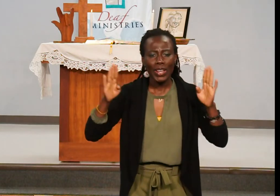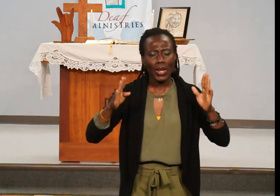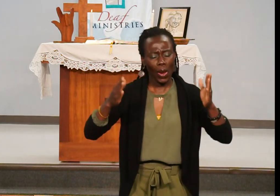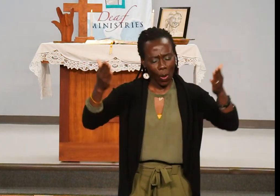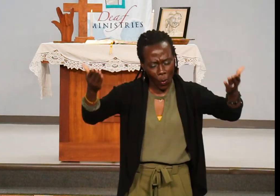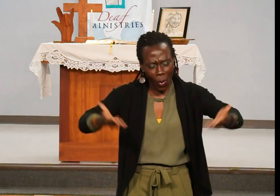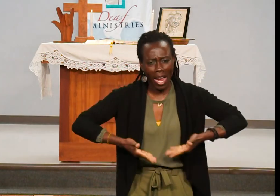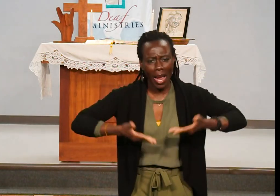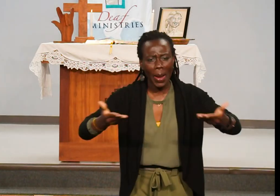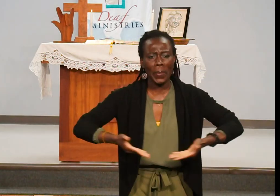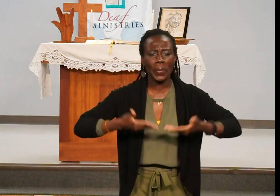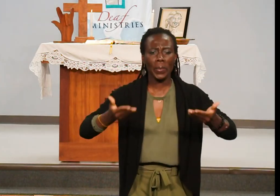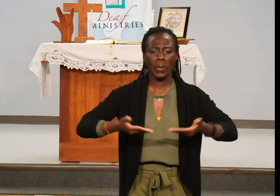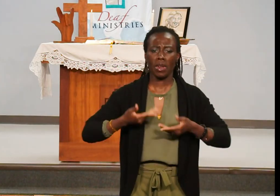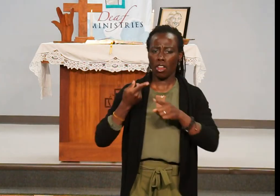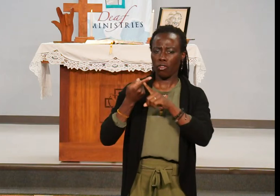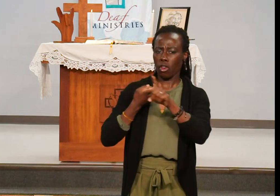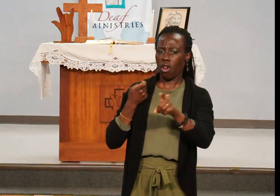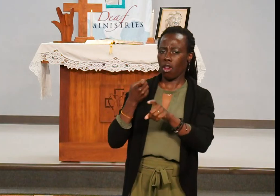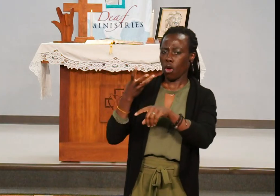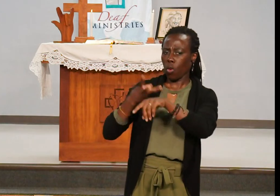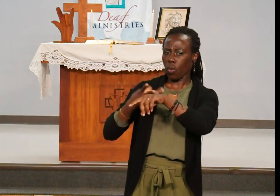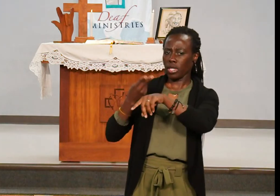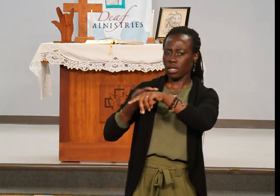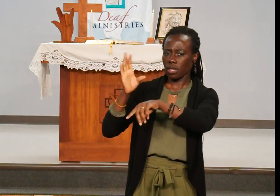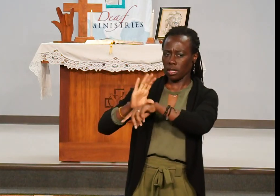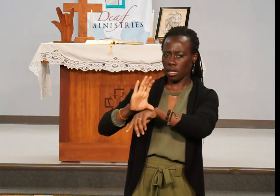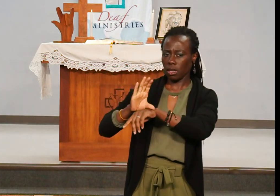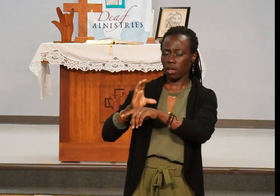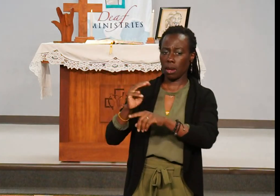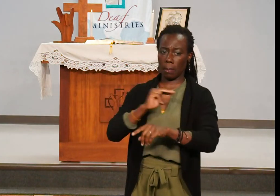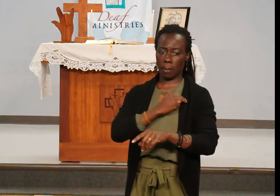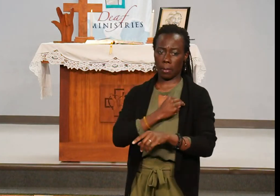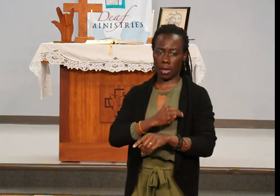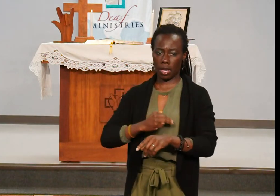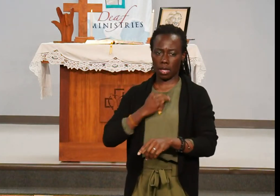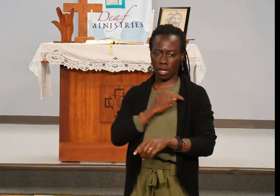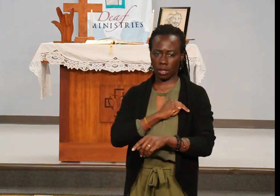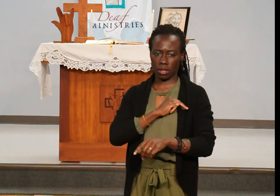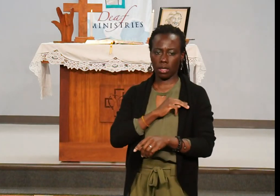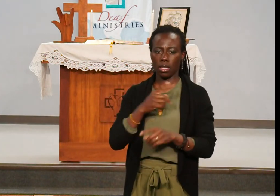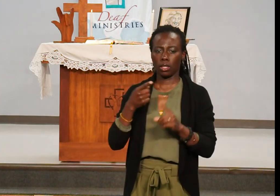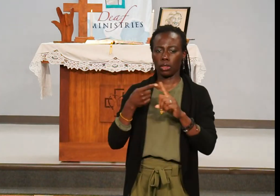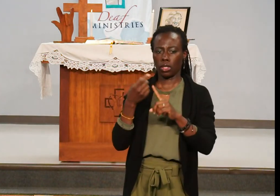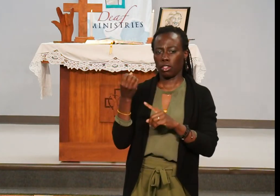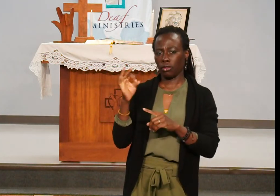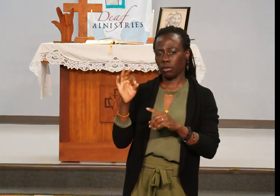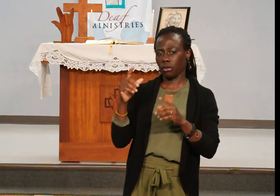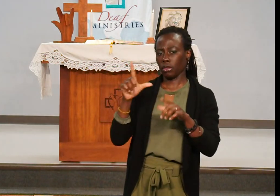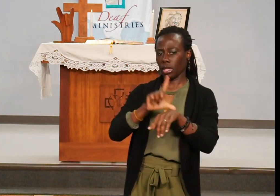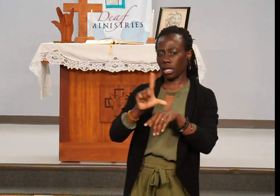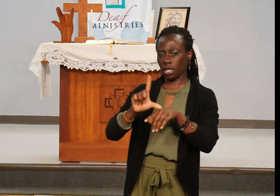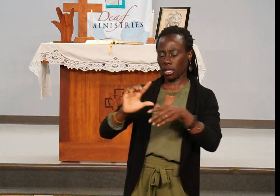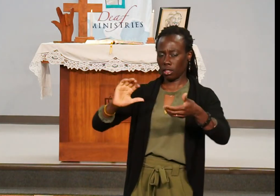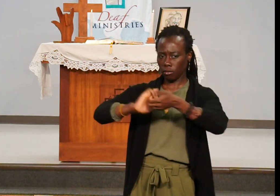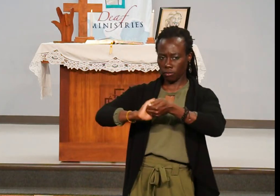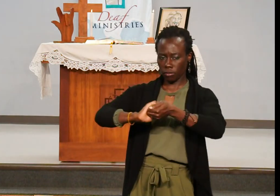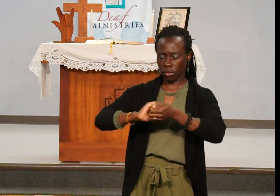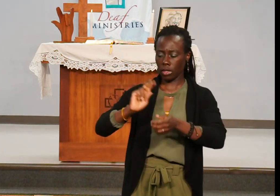Good morning. Hello. Welcome all of you from Walnut Hill Church.